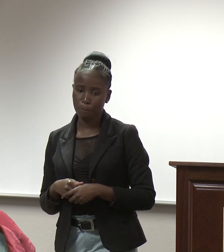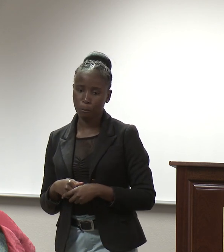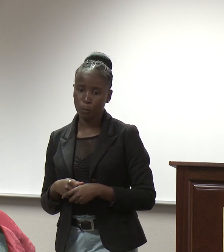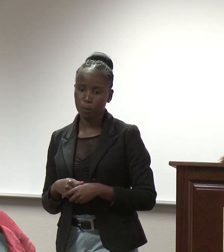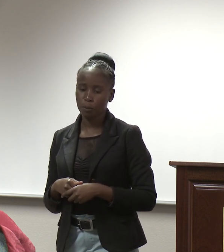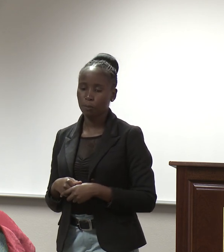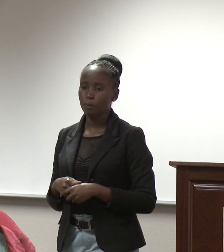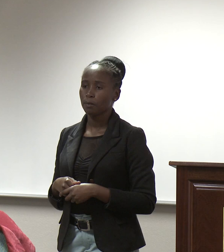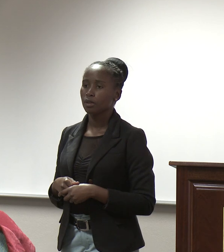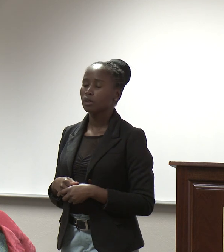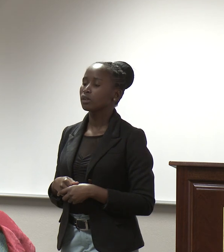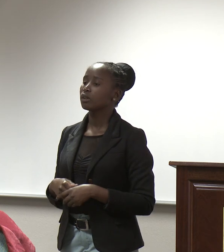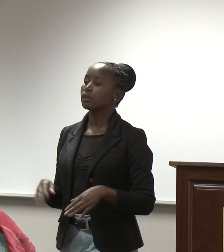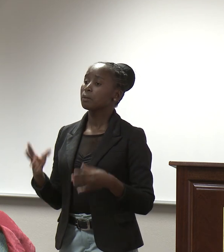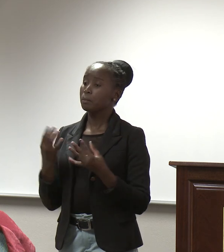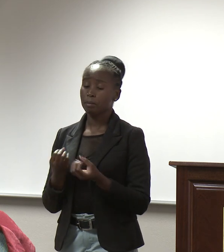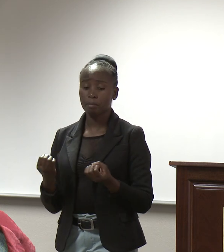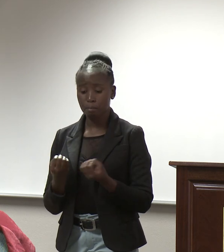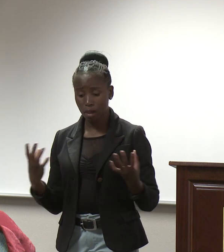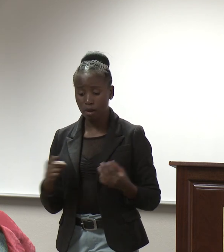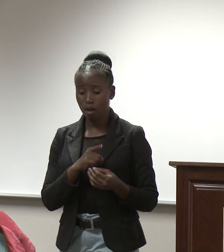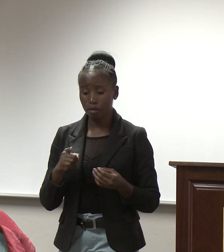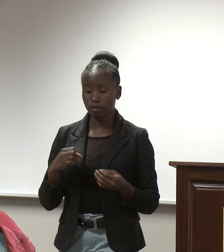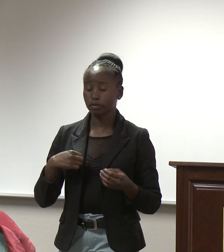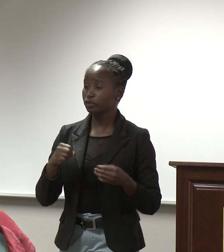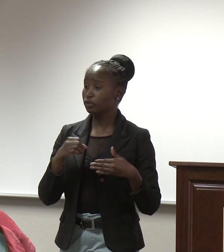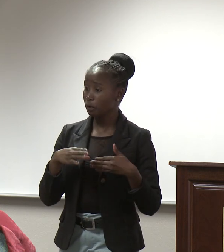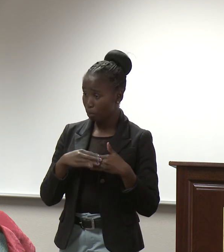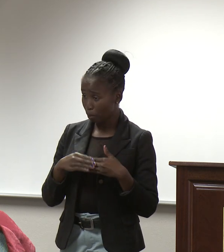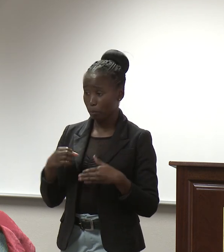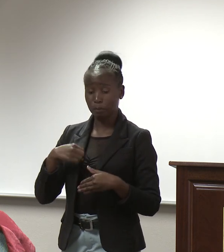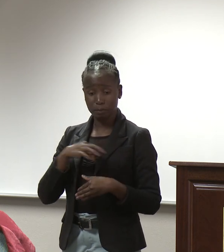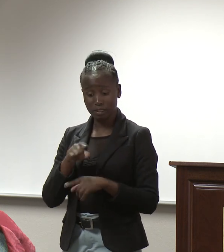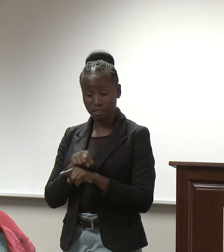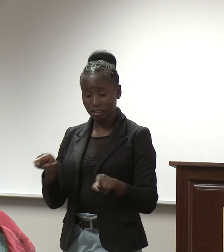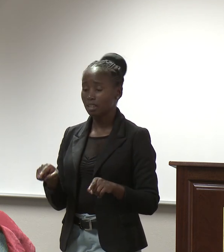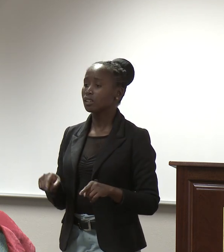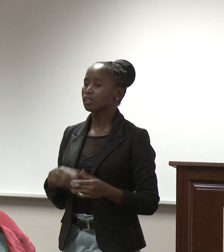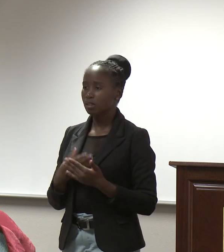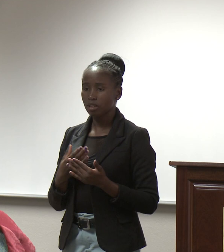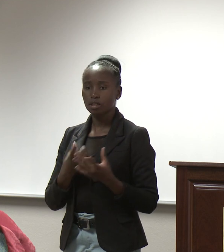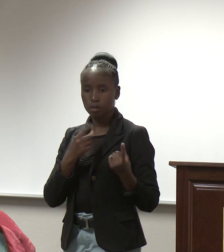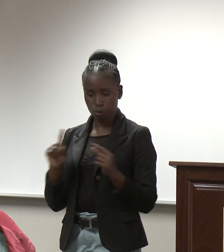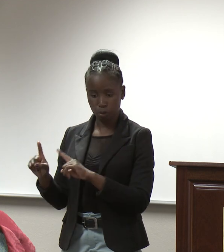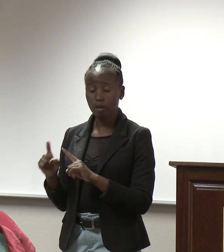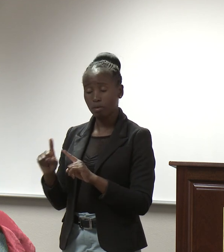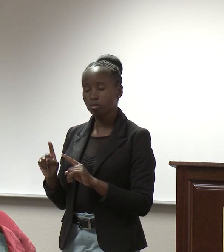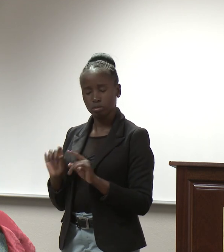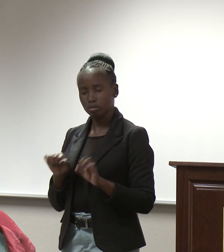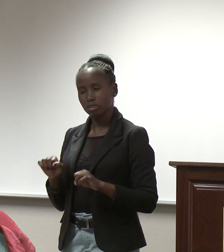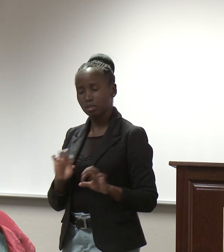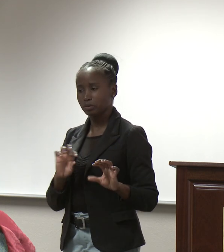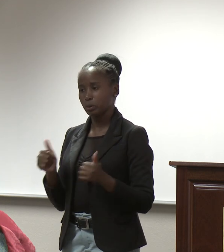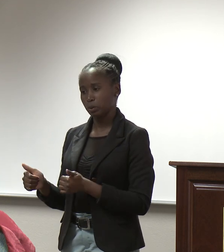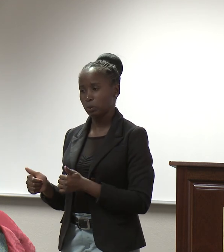members see the administrators as anti-intellectual managers, and for very good reasons. And so it